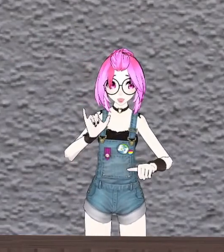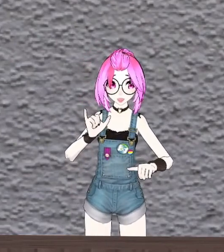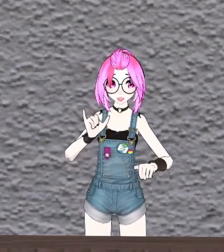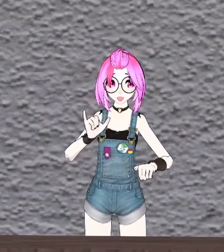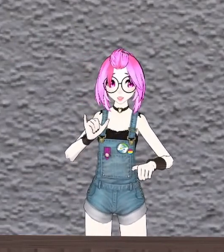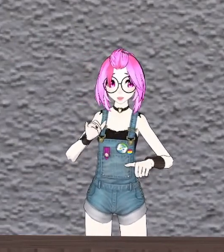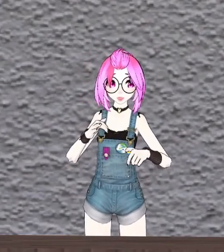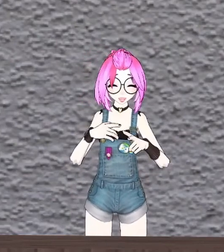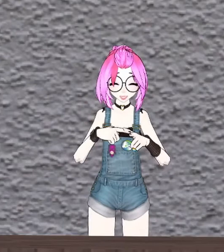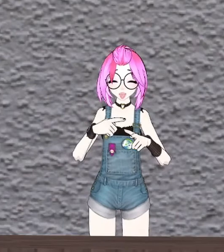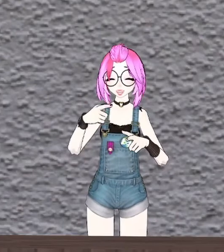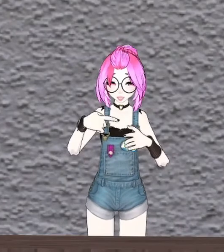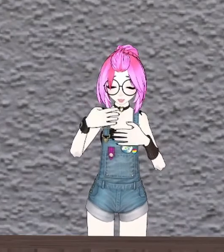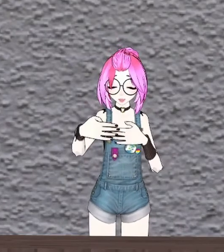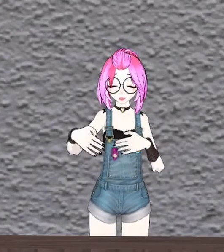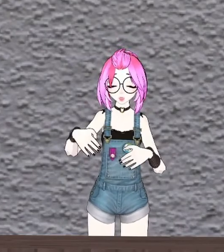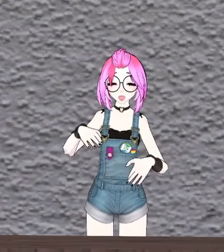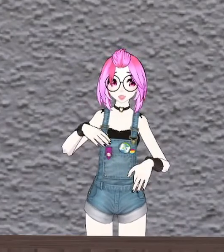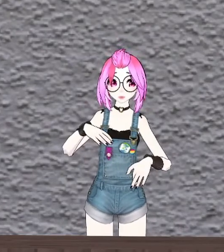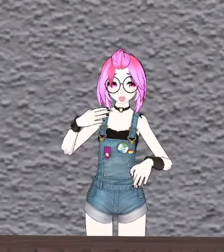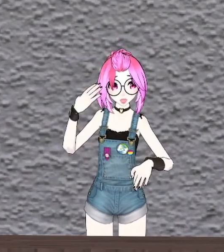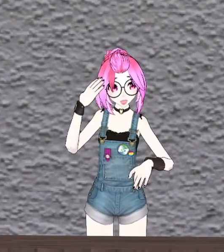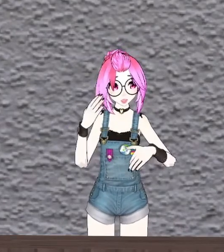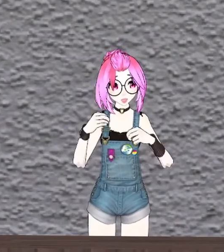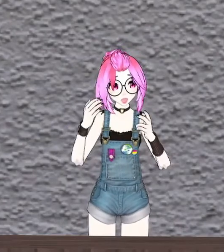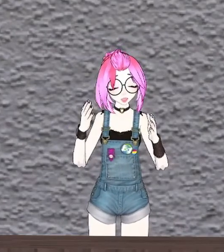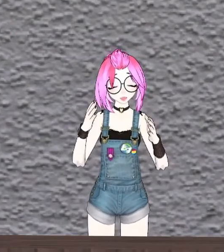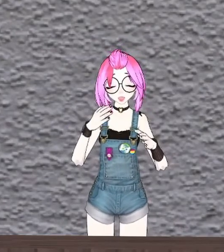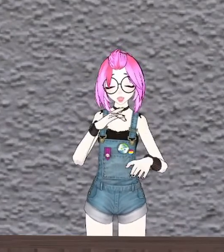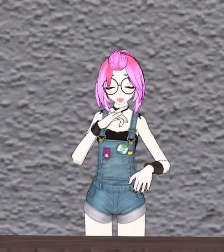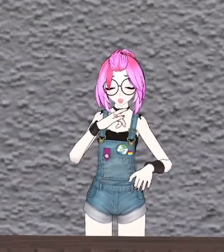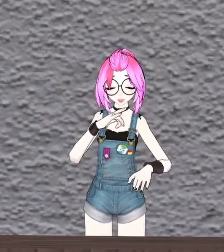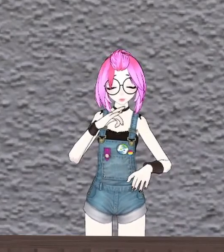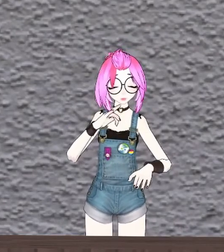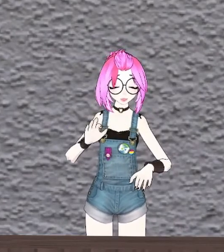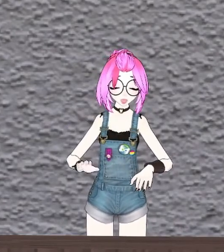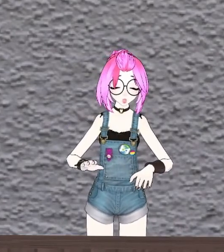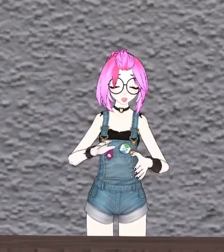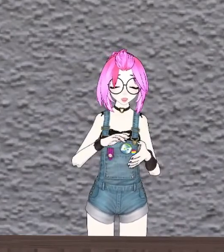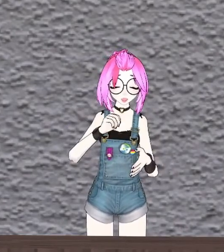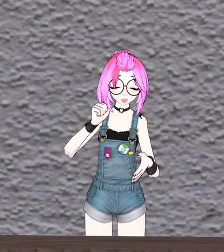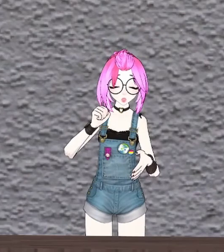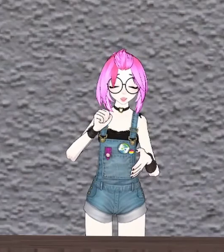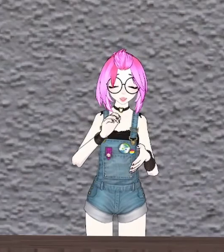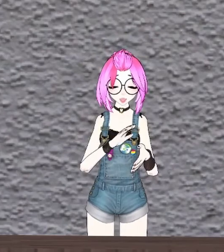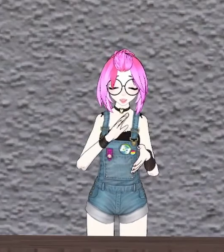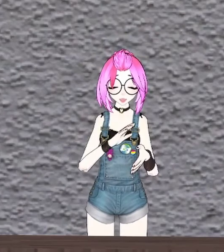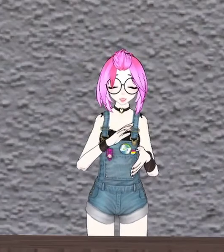signs like that. My last tangent before I move on. I know a lot of kiddos, when they're little, they learn kind of in their